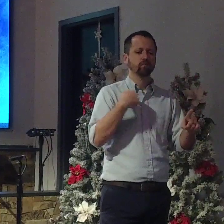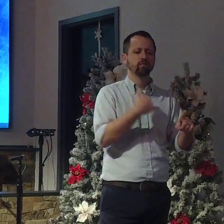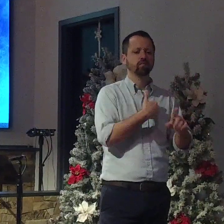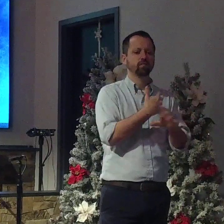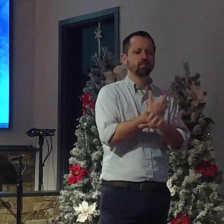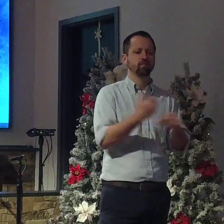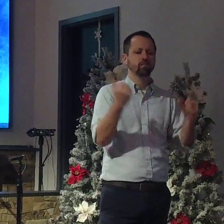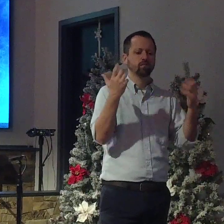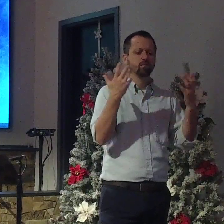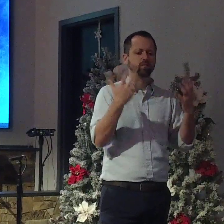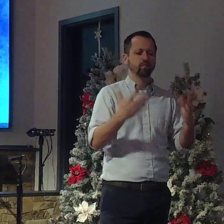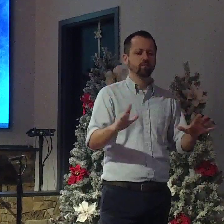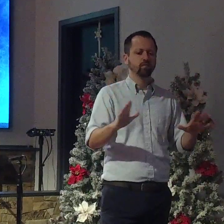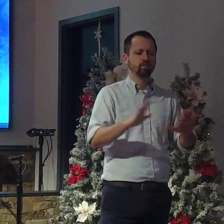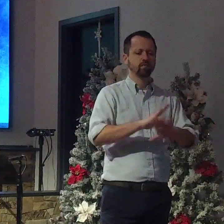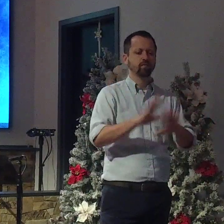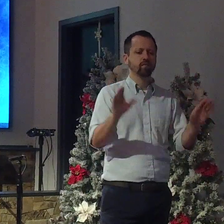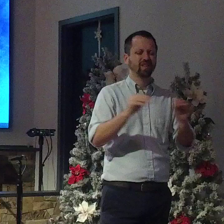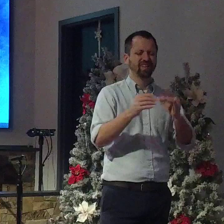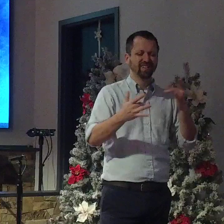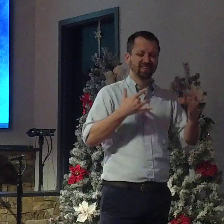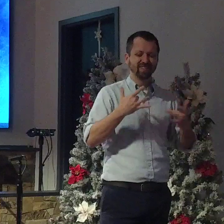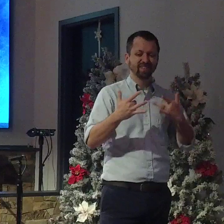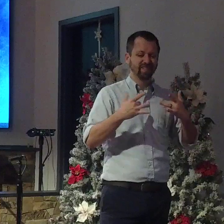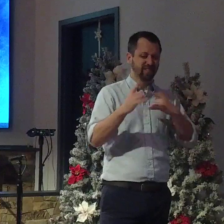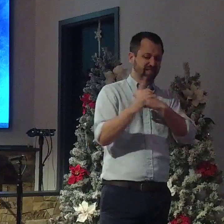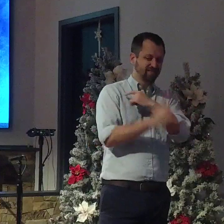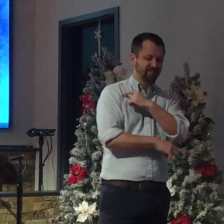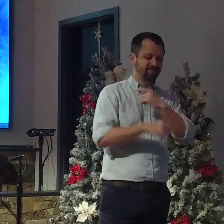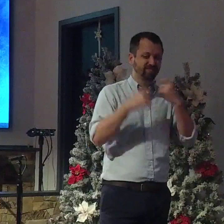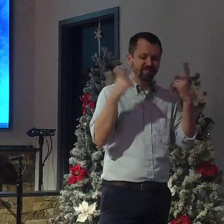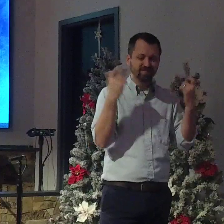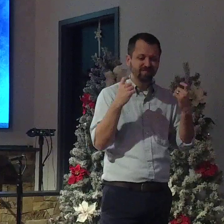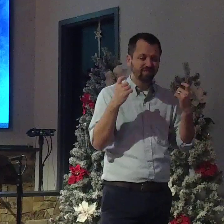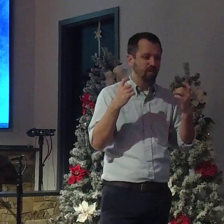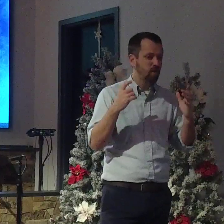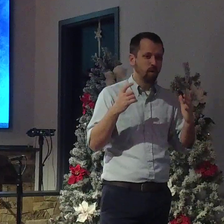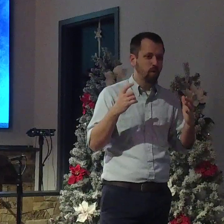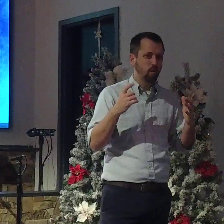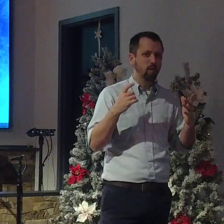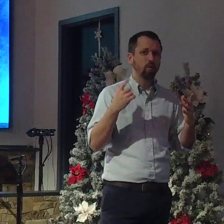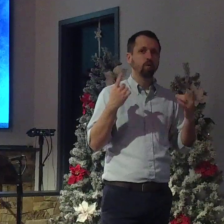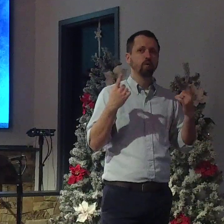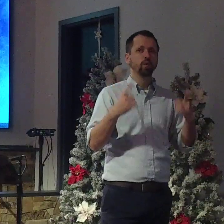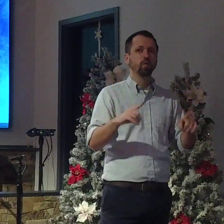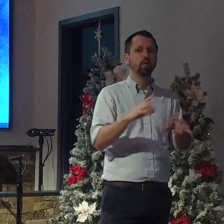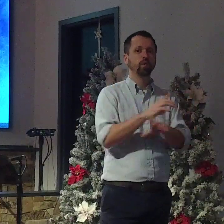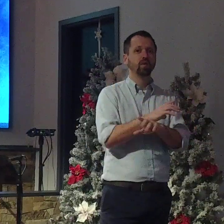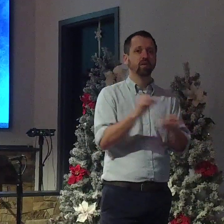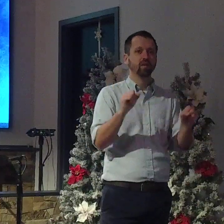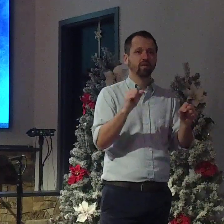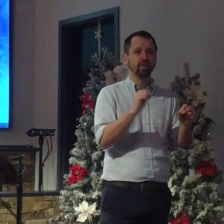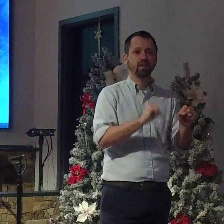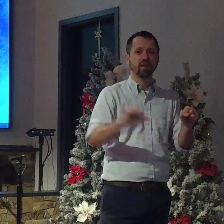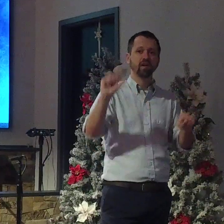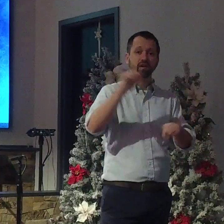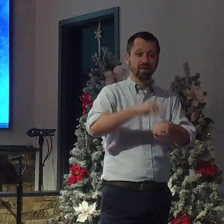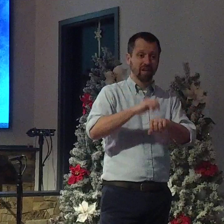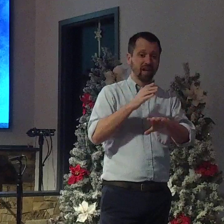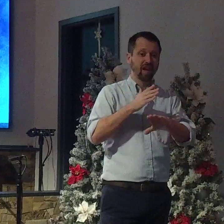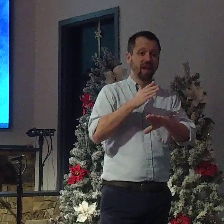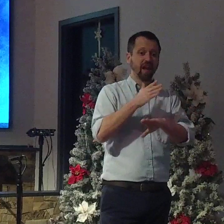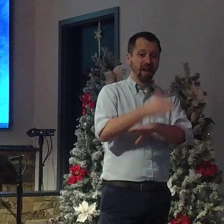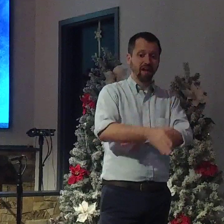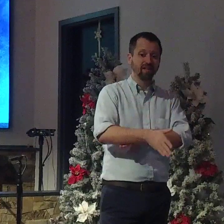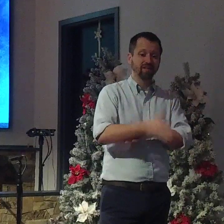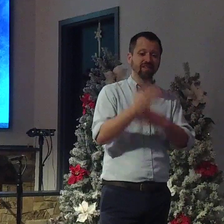we've done that, those things are completely and totally forgiven. And God now will no